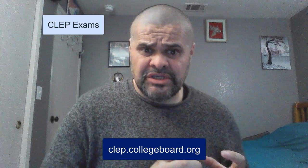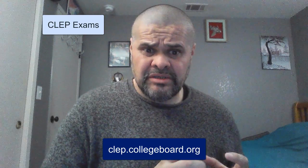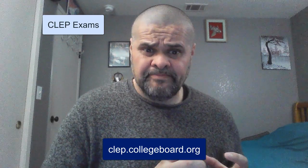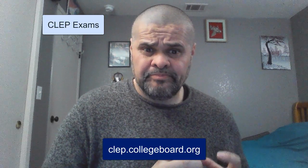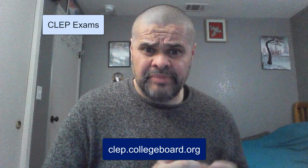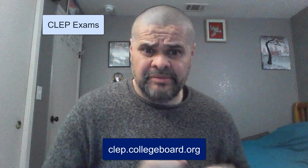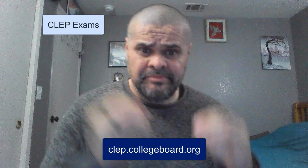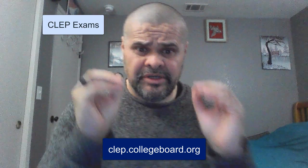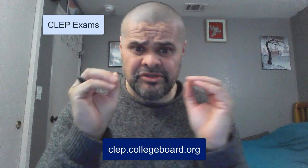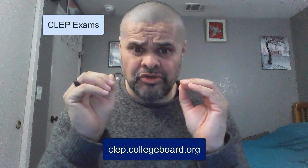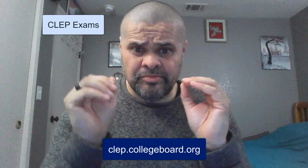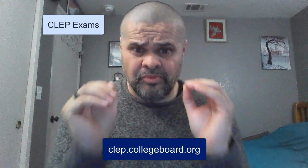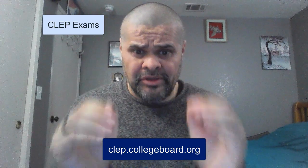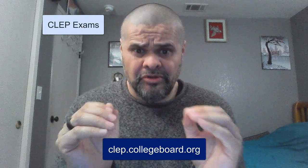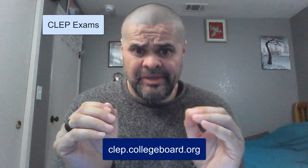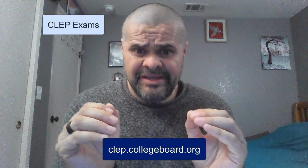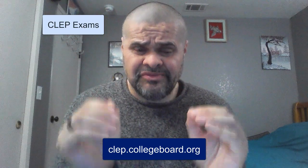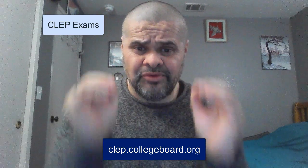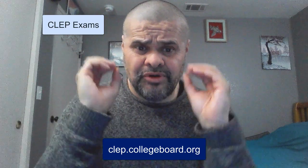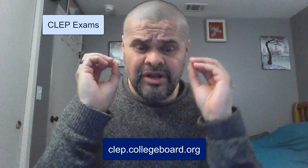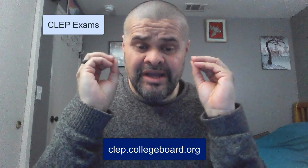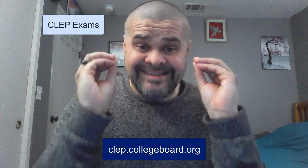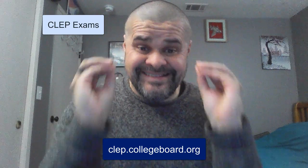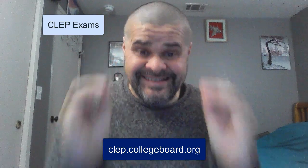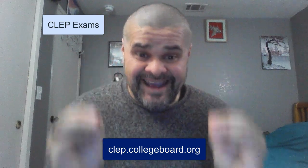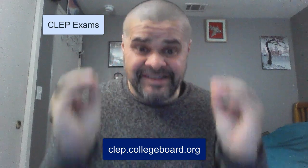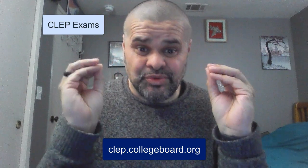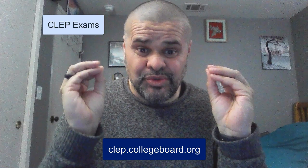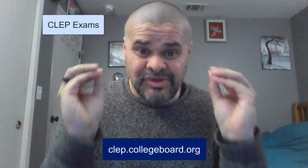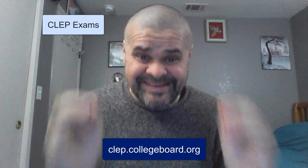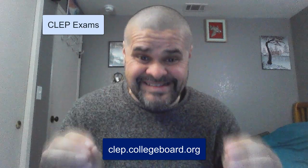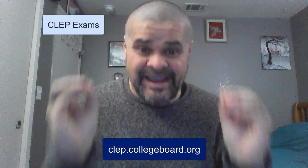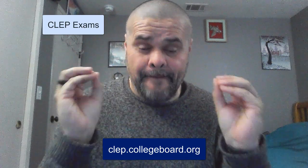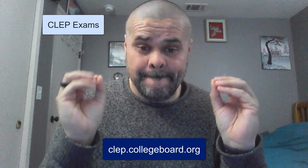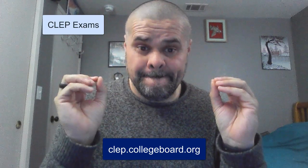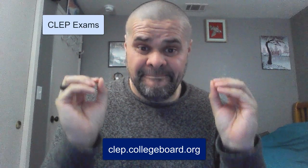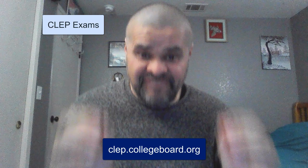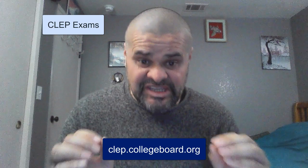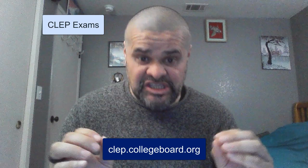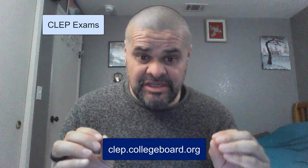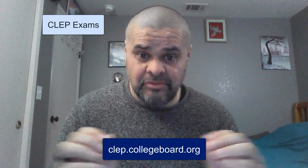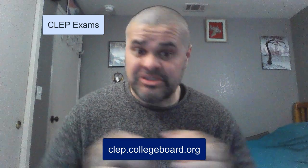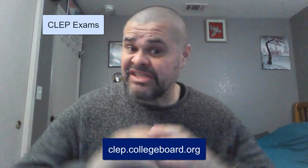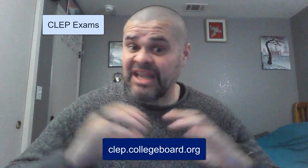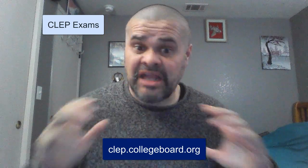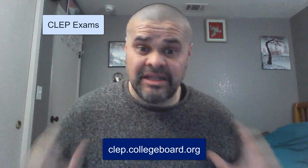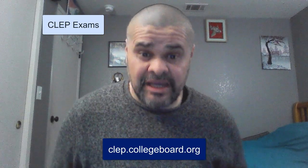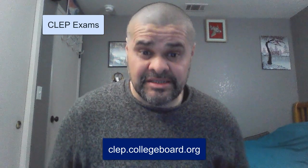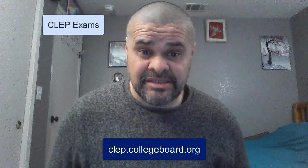tuition payment, because what you'll pay is for the actual exam fee, which is a lot less